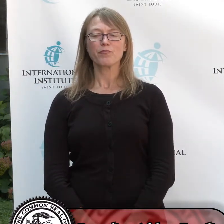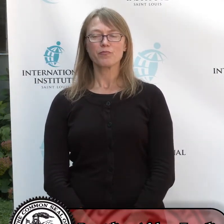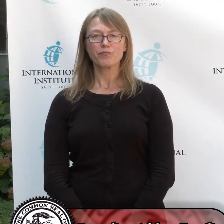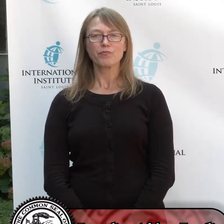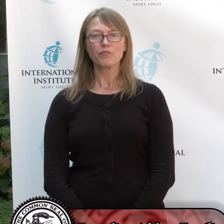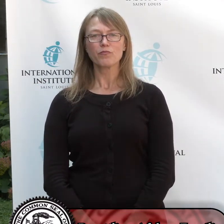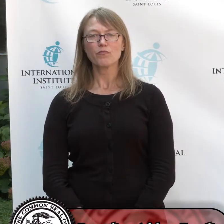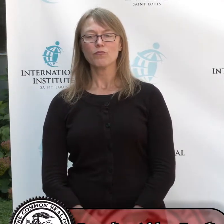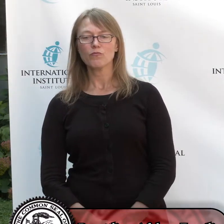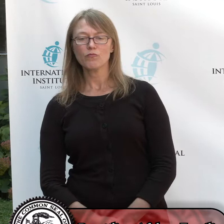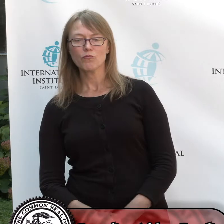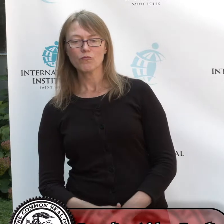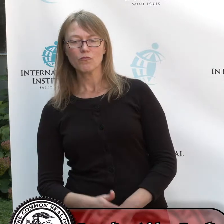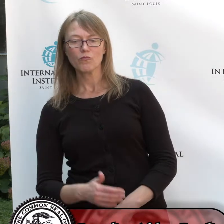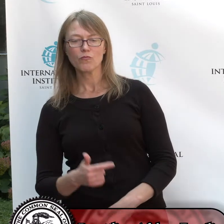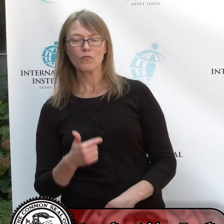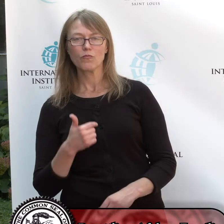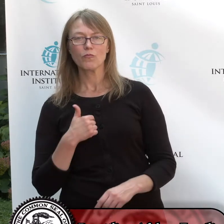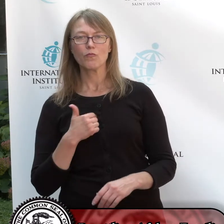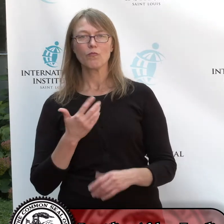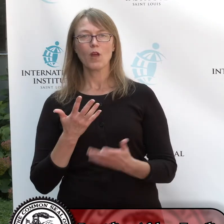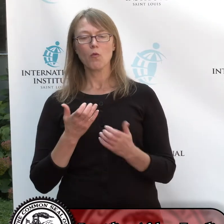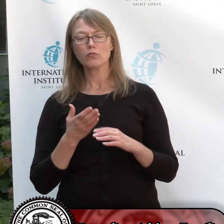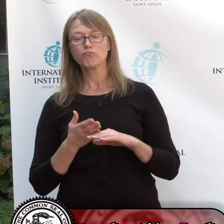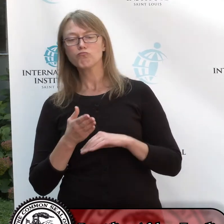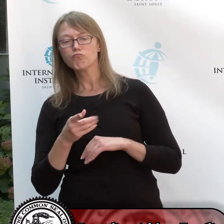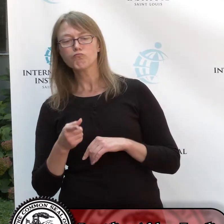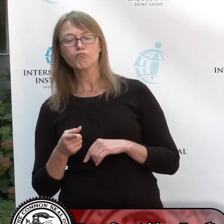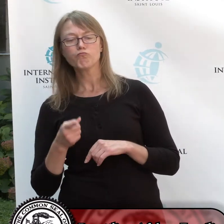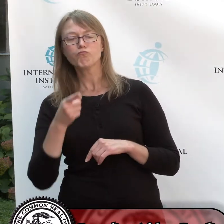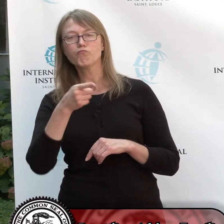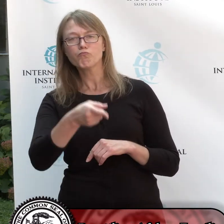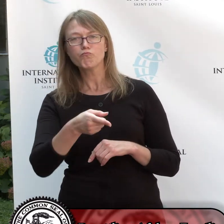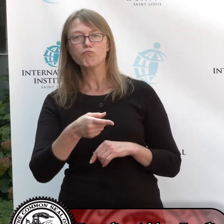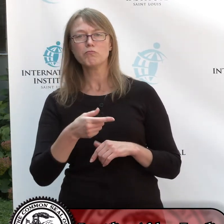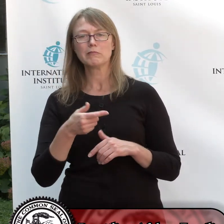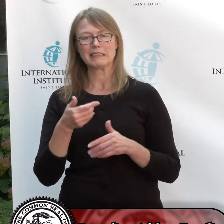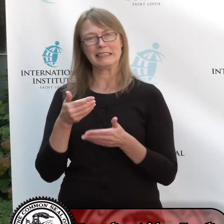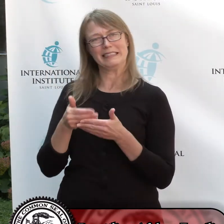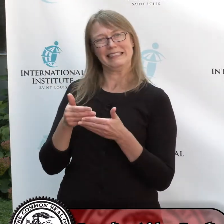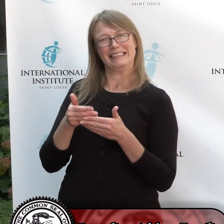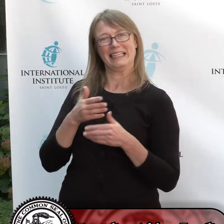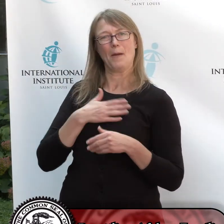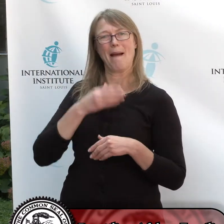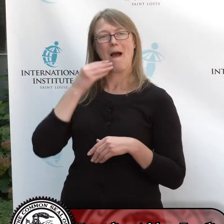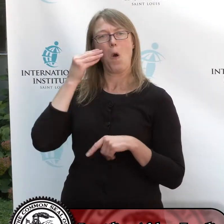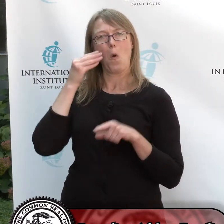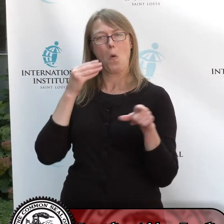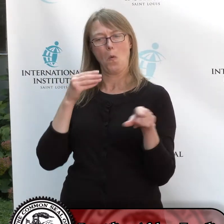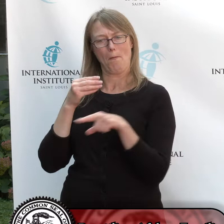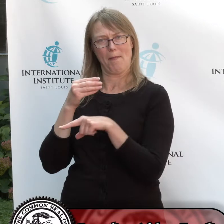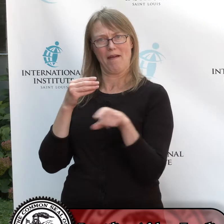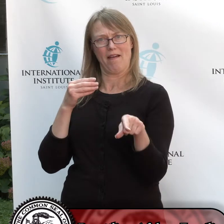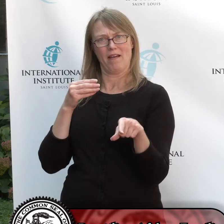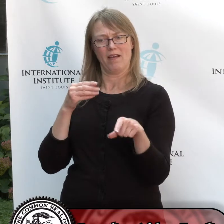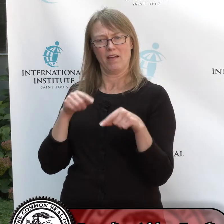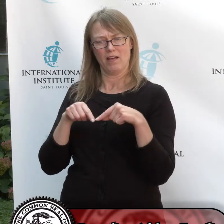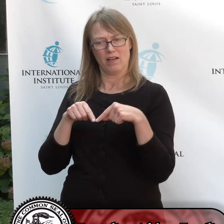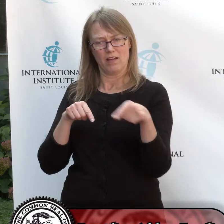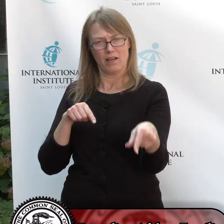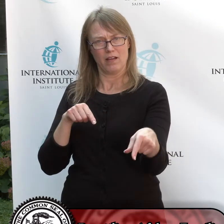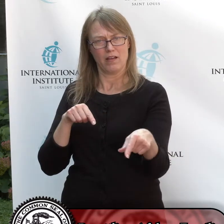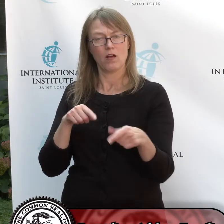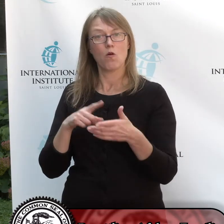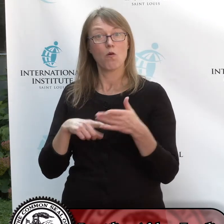wanted to cross a checkpoint next to my house where I was living, the